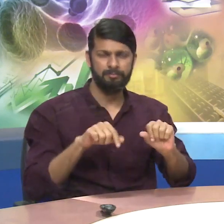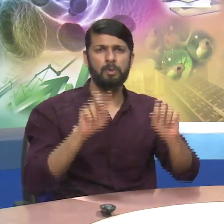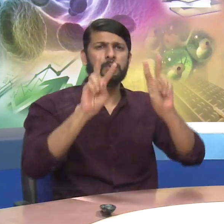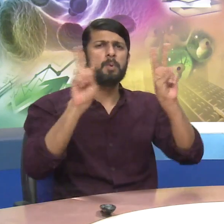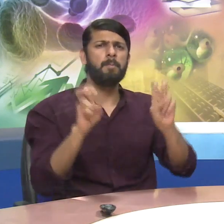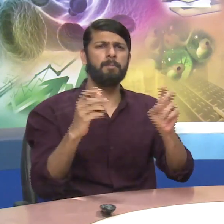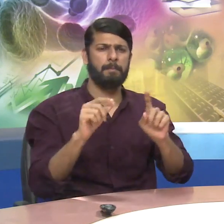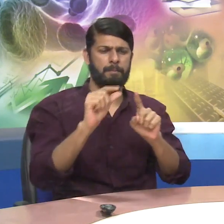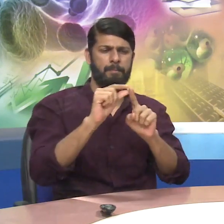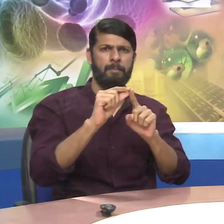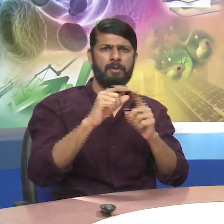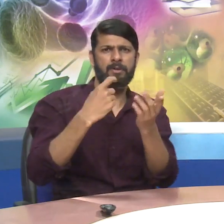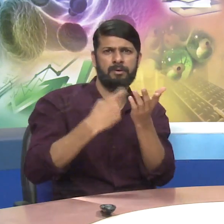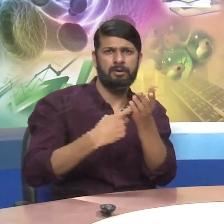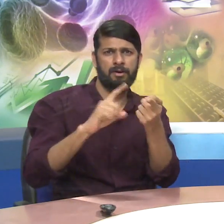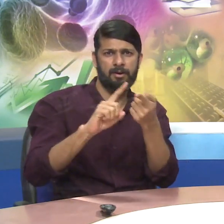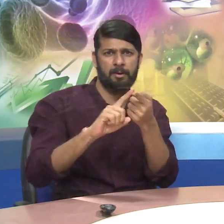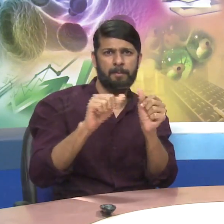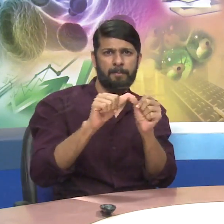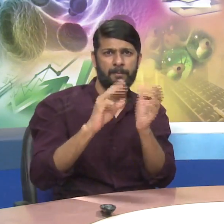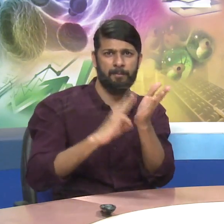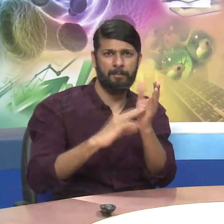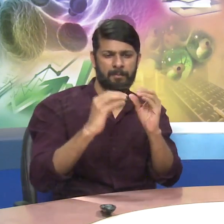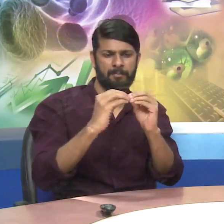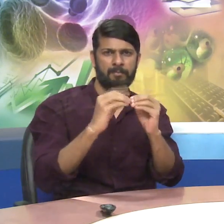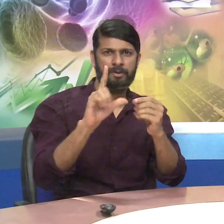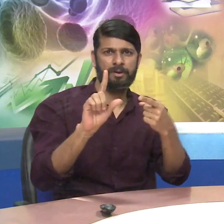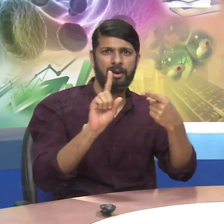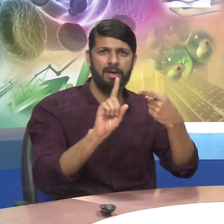number 5. The name of the lesson is Preamble.